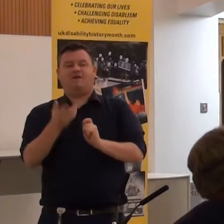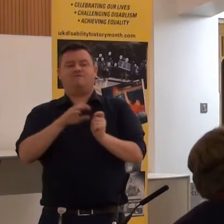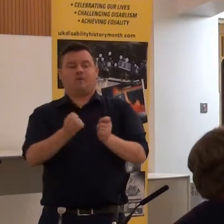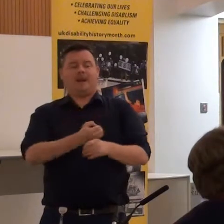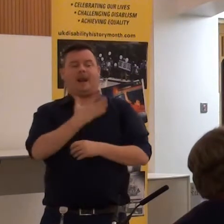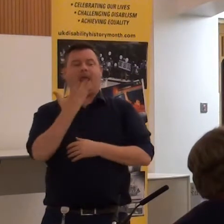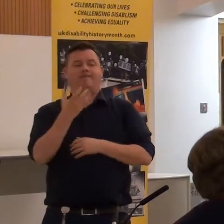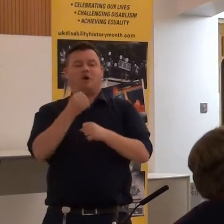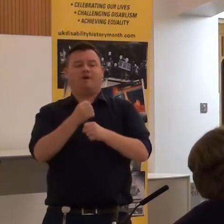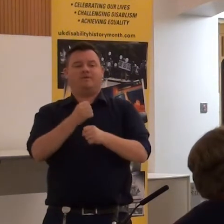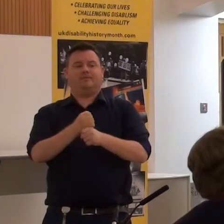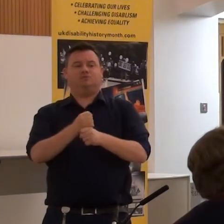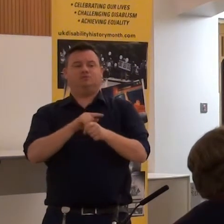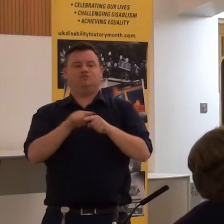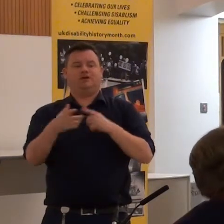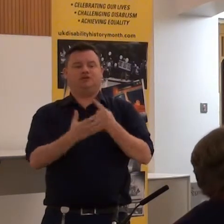haven't.